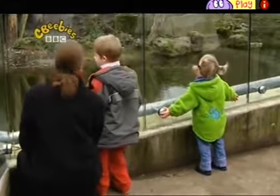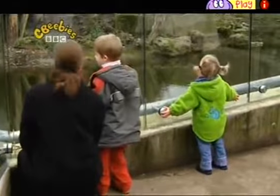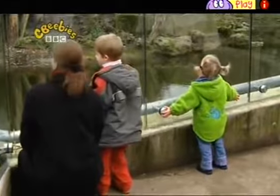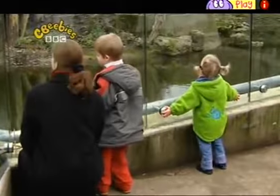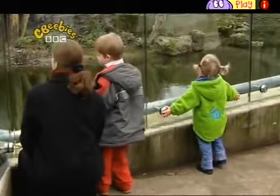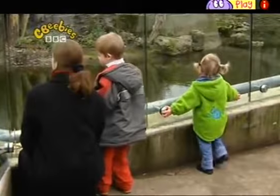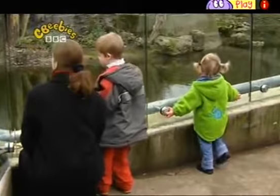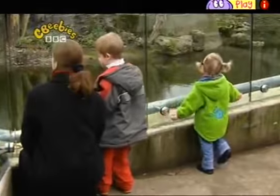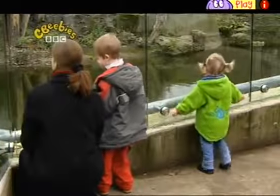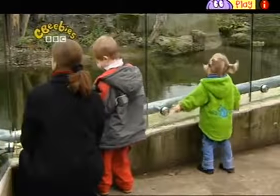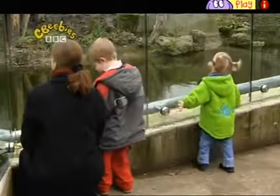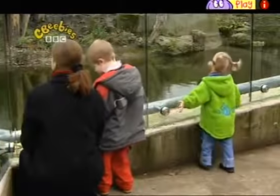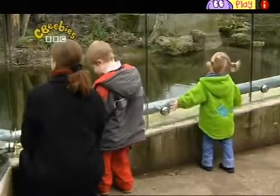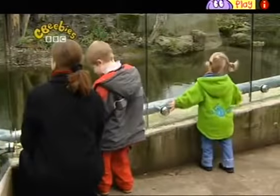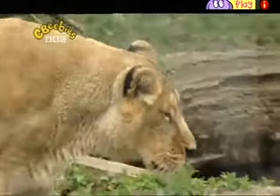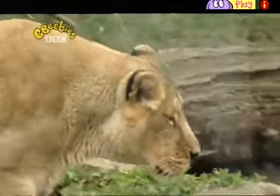Dylan likes the lioness.